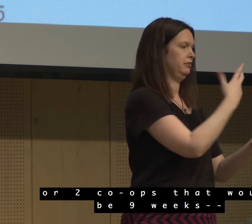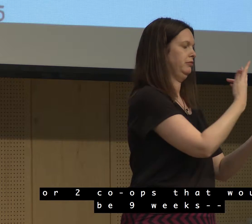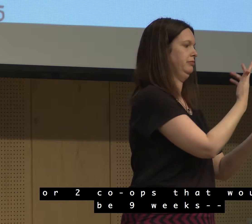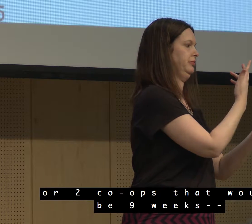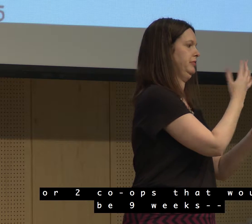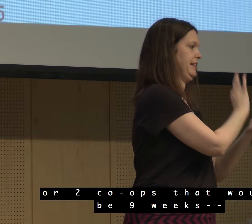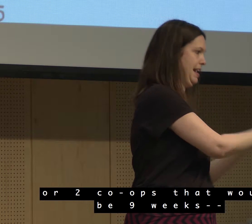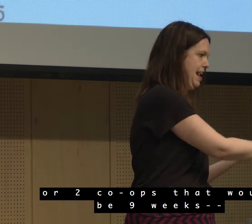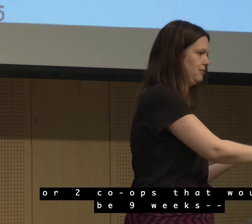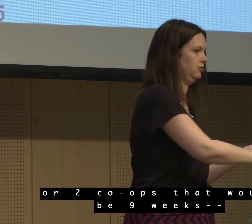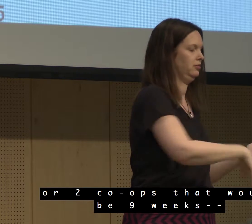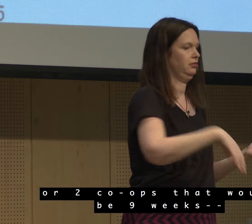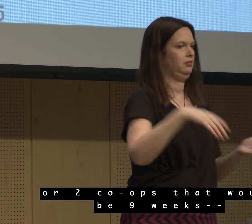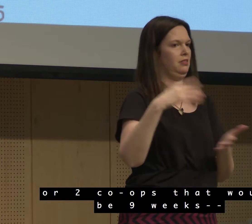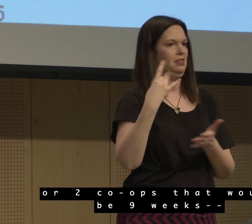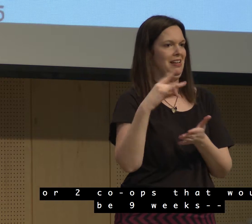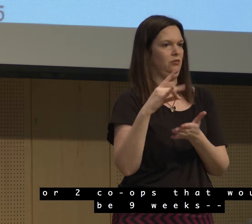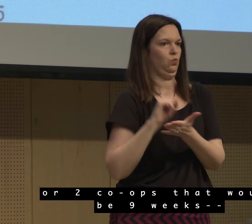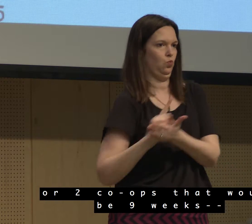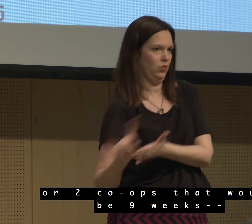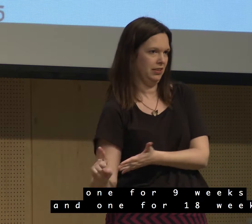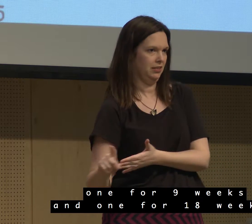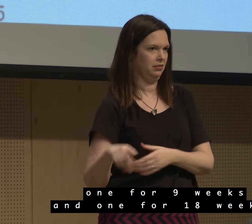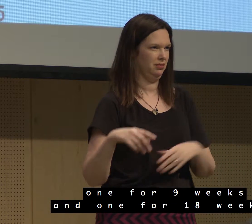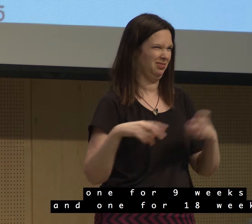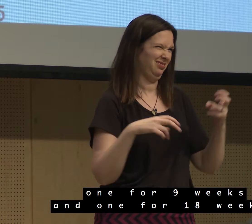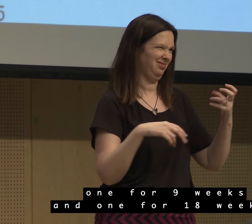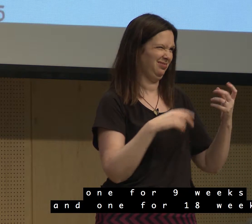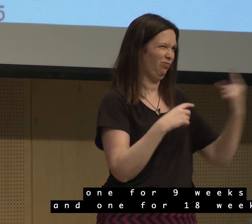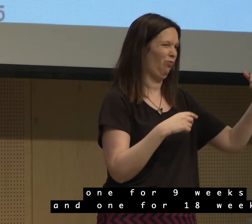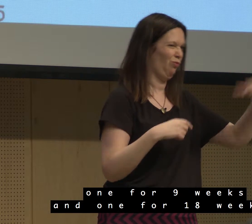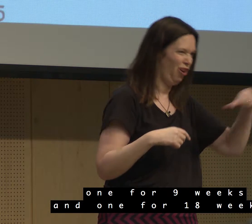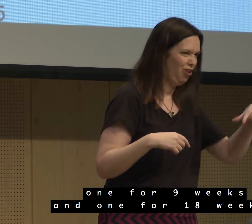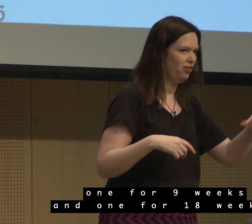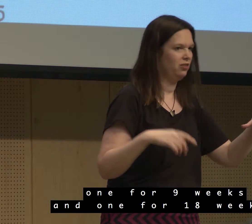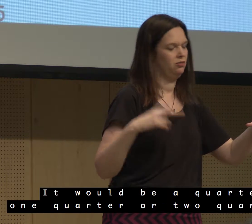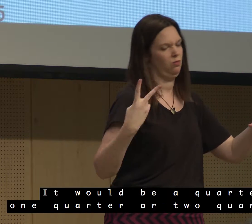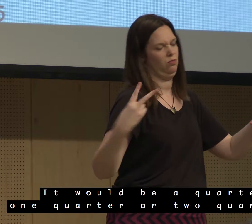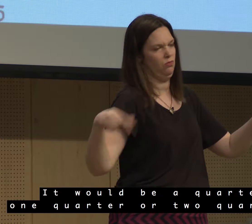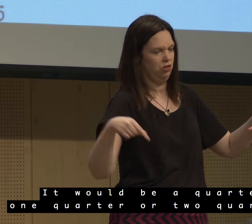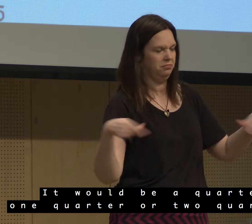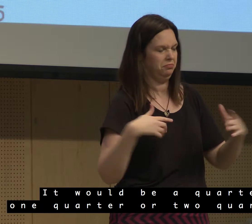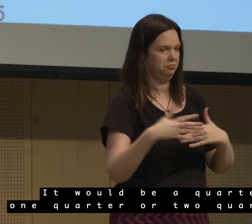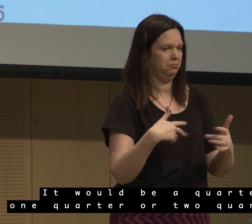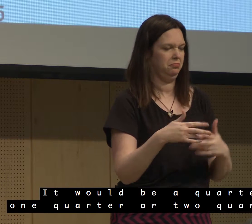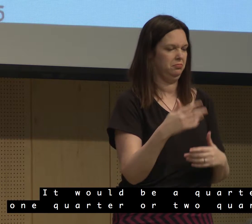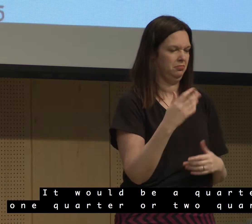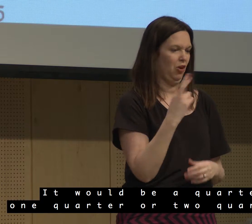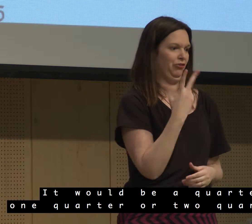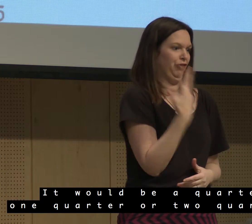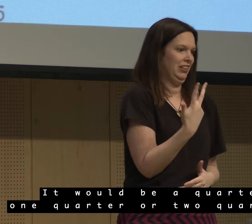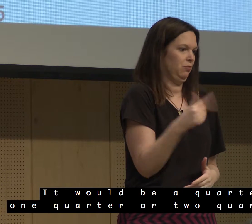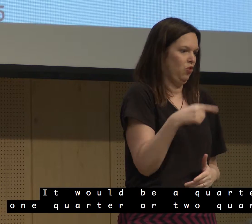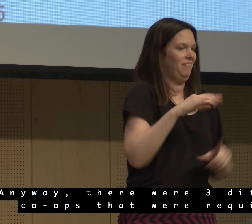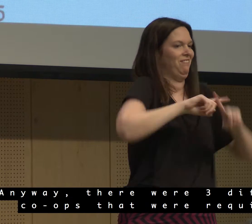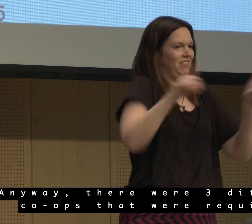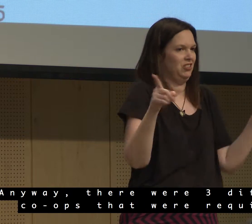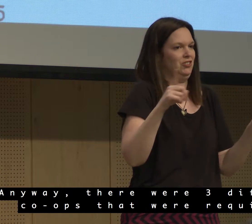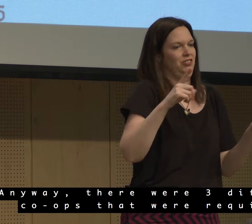that would be 9 weeks, one for 9 weeks, one for 18 weeks. It would be a quarter, and 1 quarter, or 2 quarters. Anyway, there are